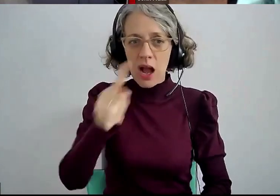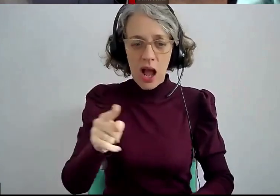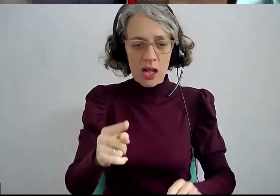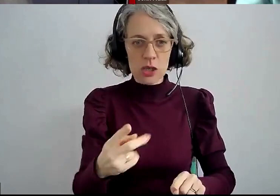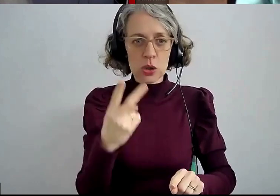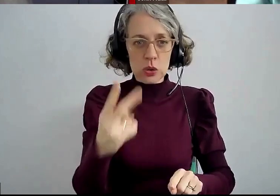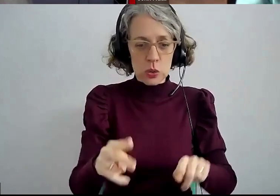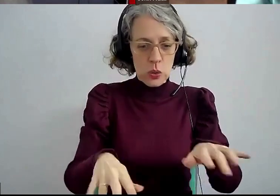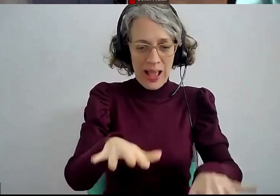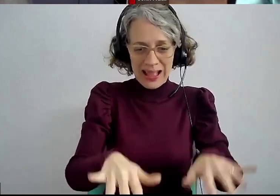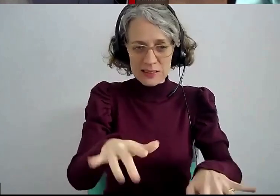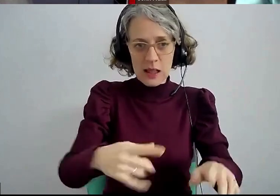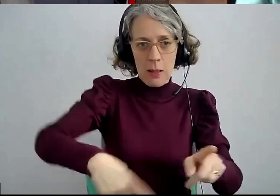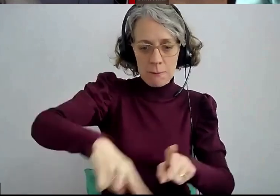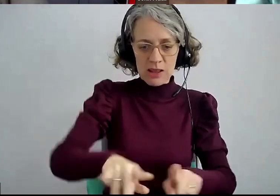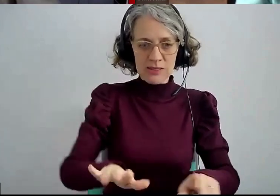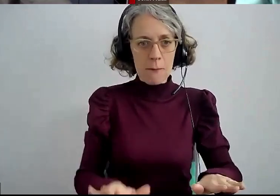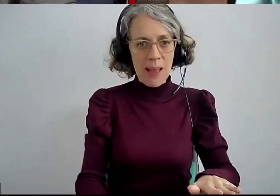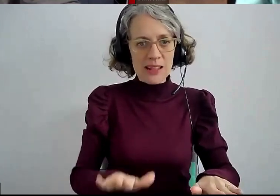the pedals.